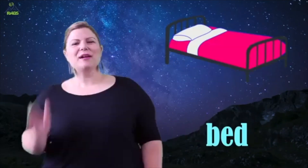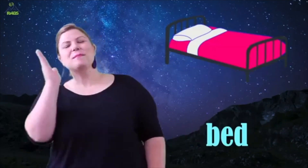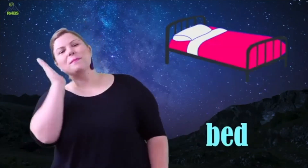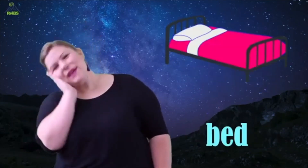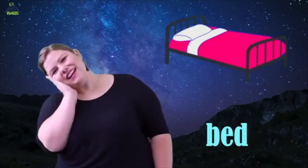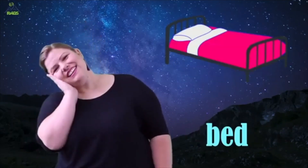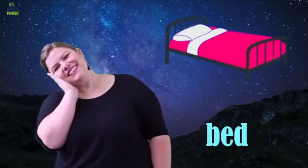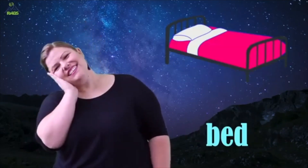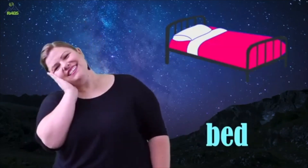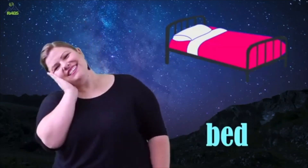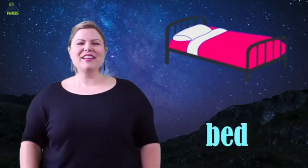Bed.